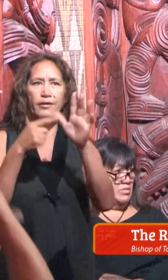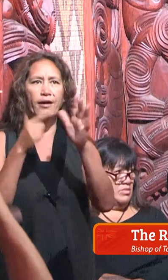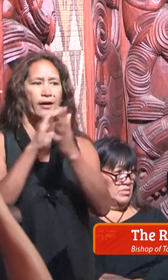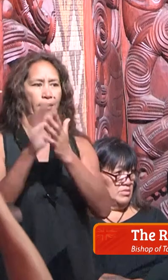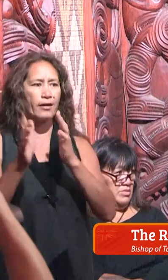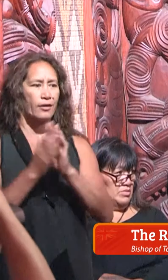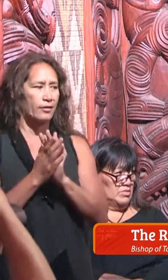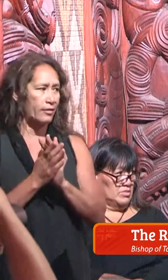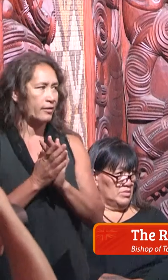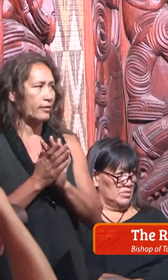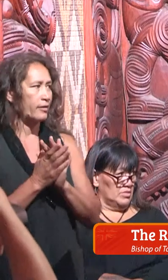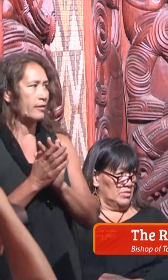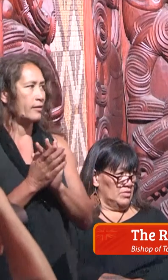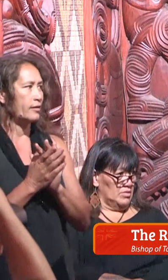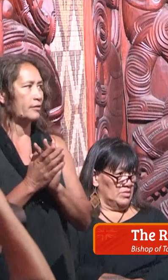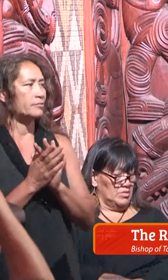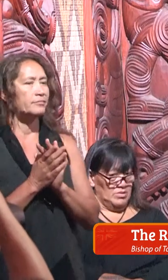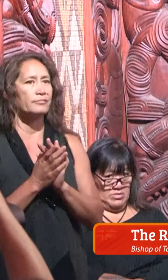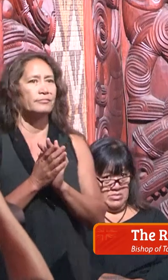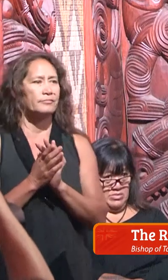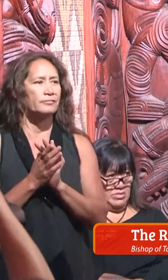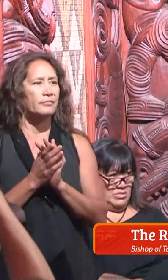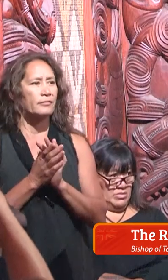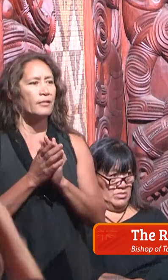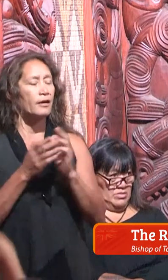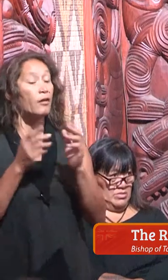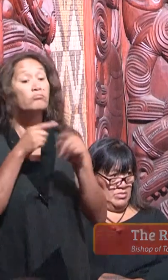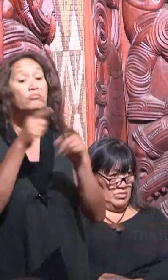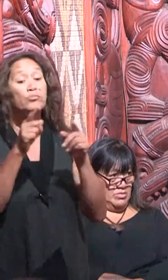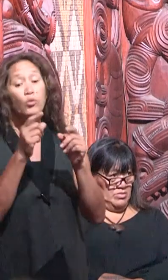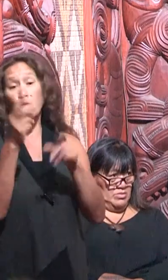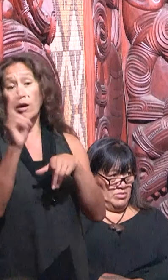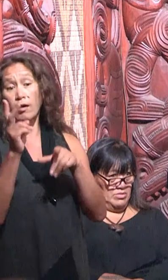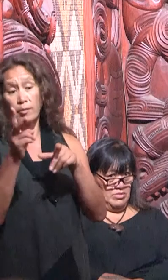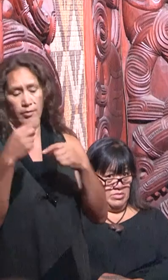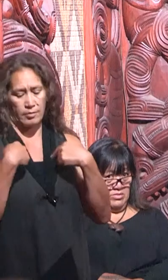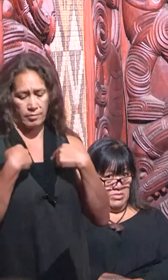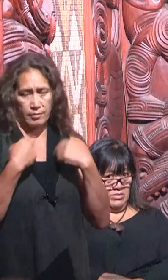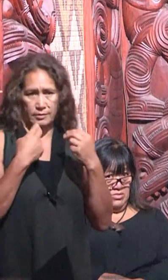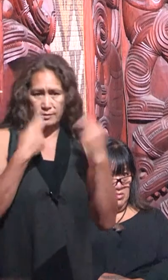bidding, Alleluia. You respond, Alleluia,